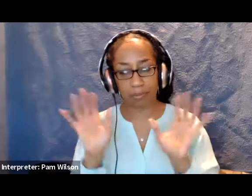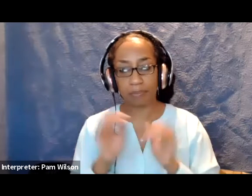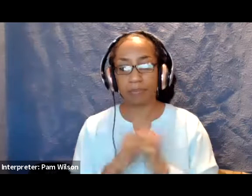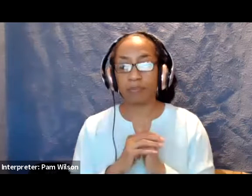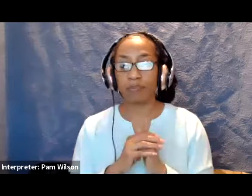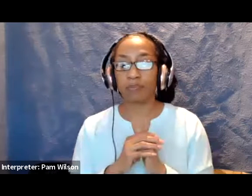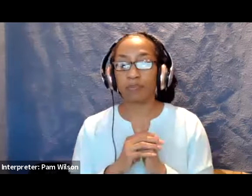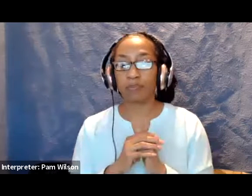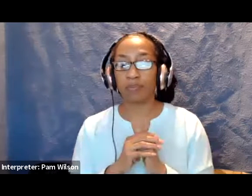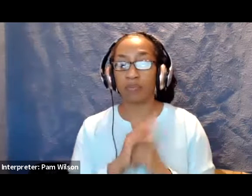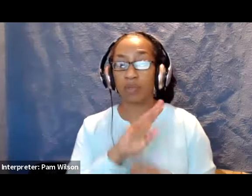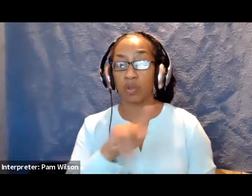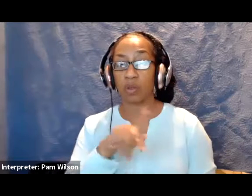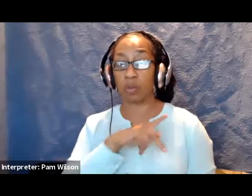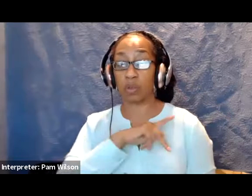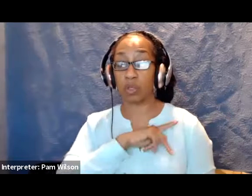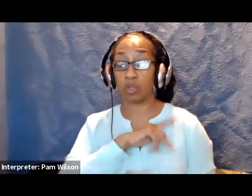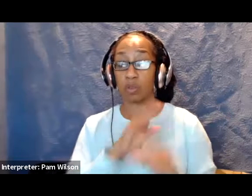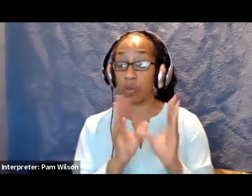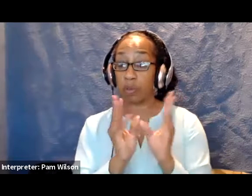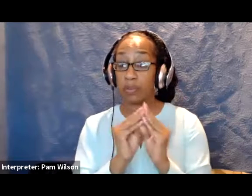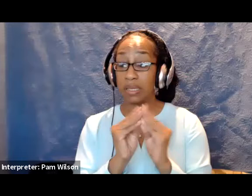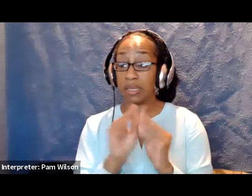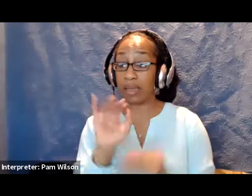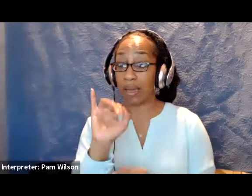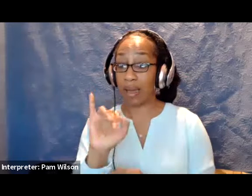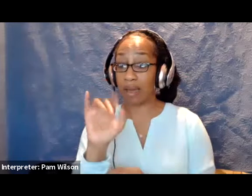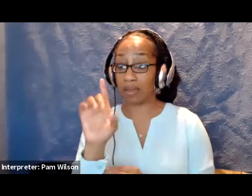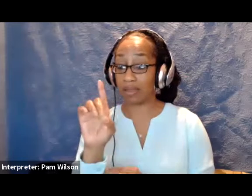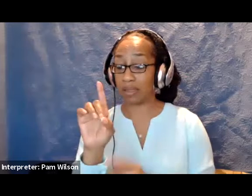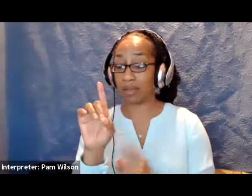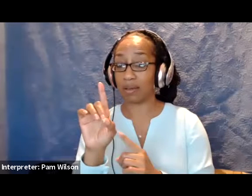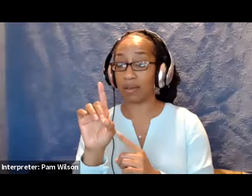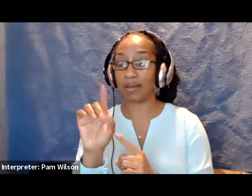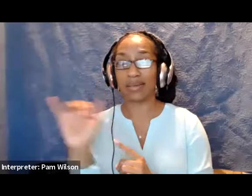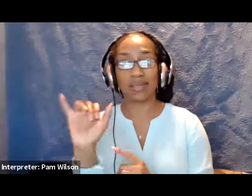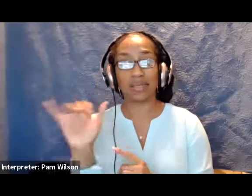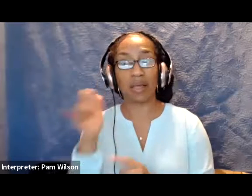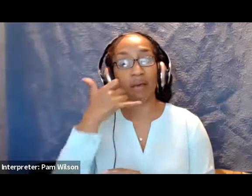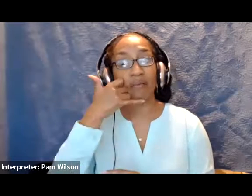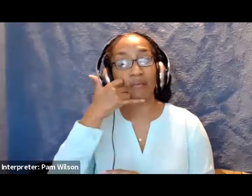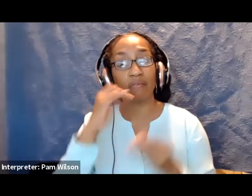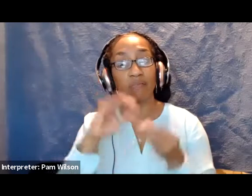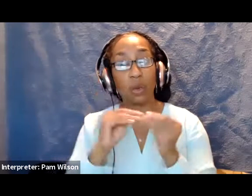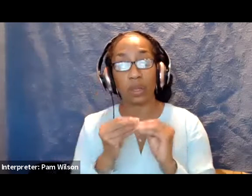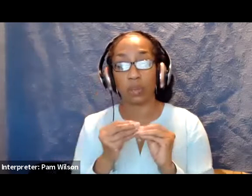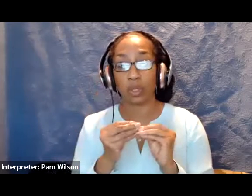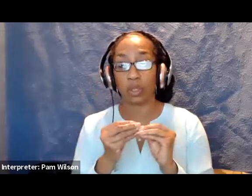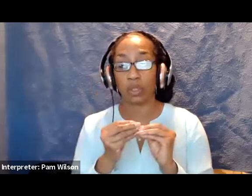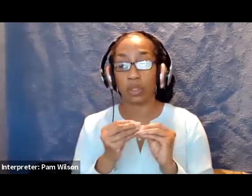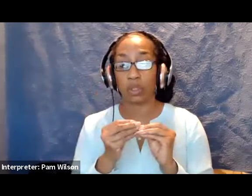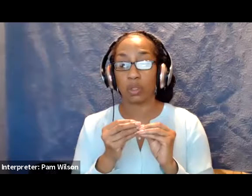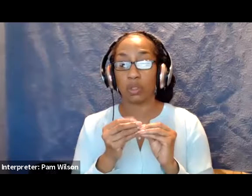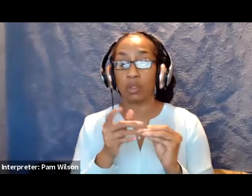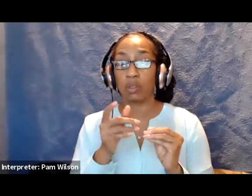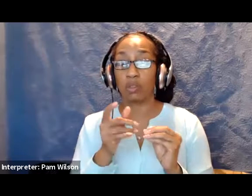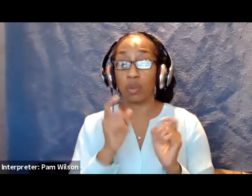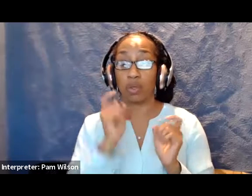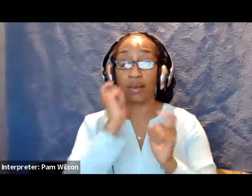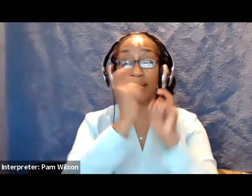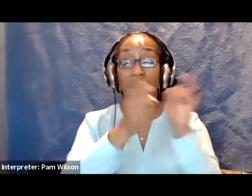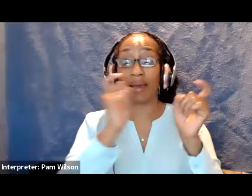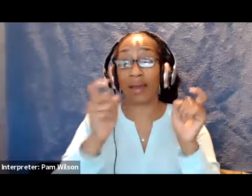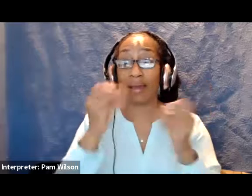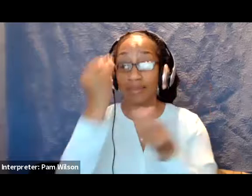your personal meeting ID. You need to think of this as your phone number. Do you want to give your phone number to everyone? When